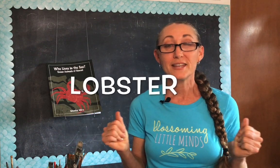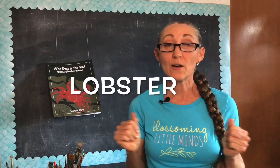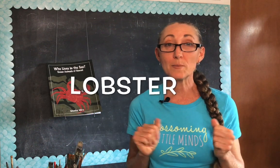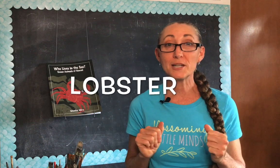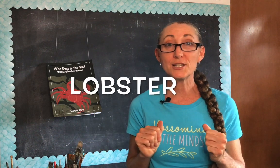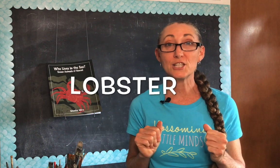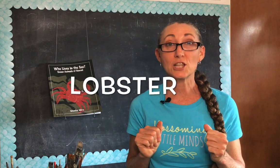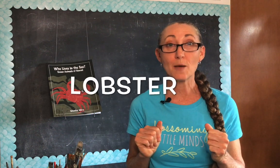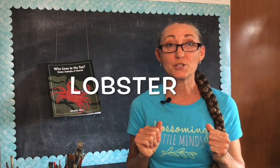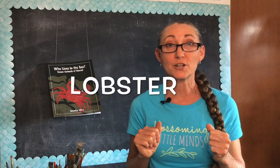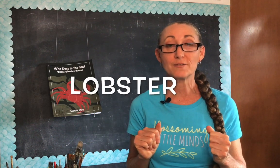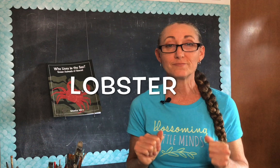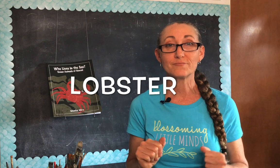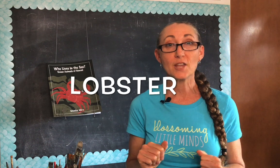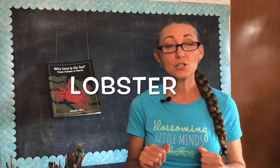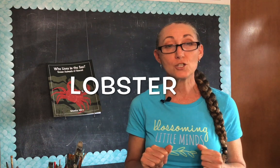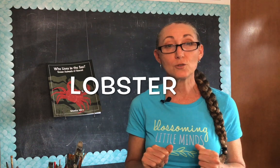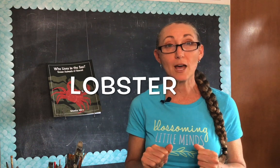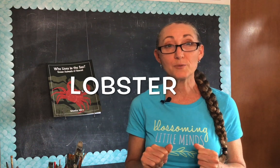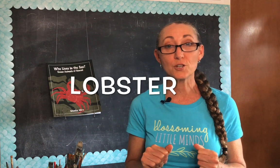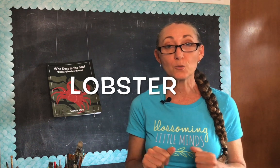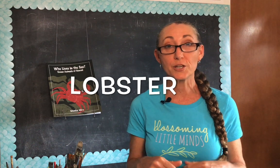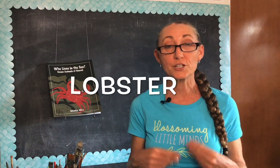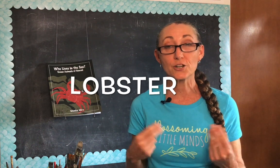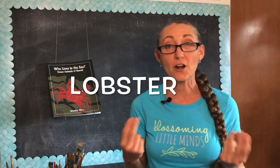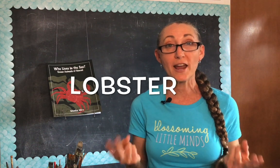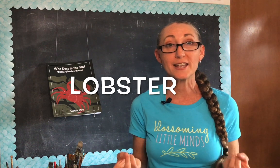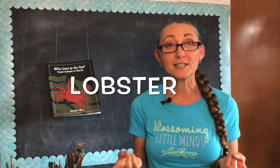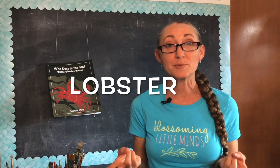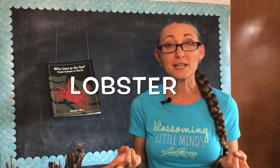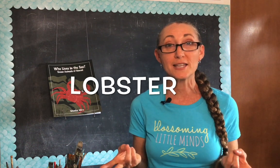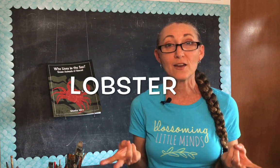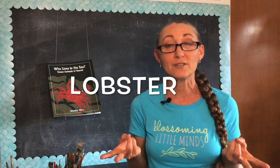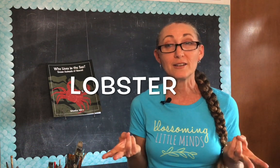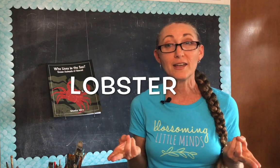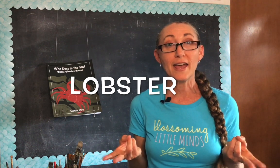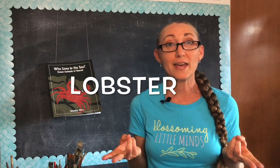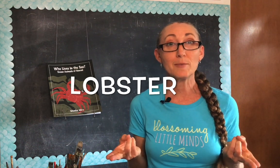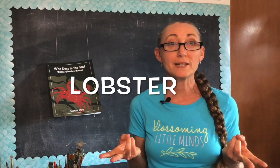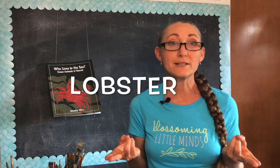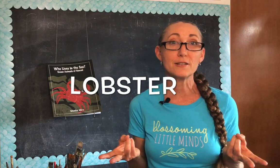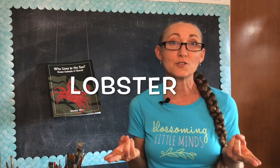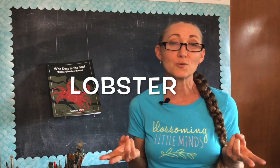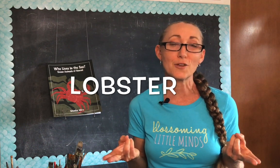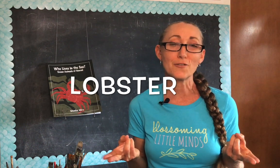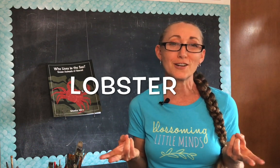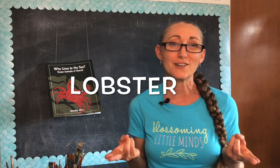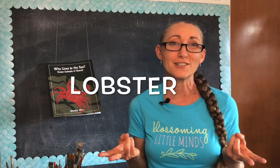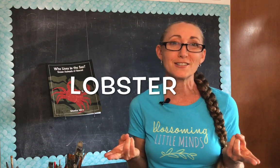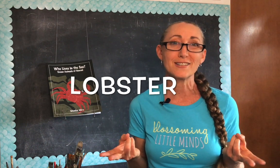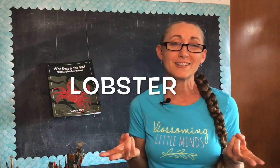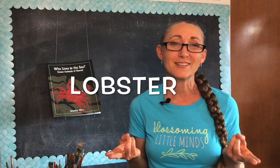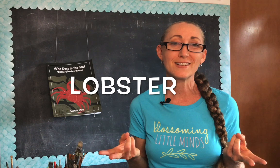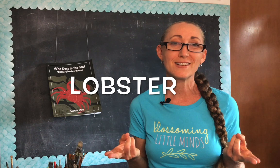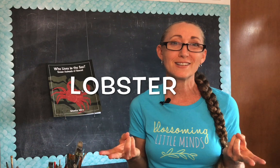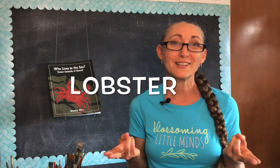Now I'm going to teach lobster. To do lobster, we're going to turn our hands upside down and make scissors with our fingers.